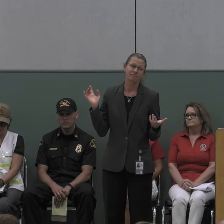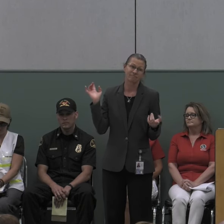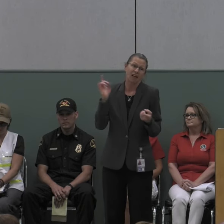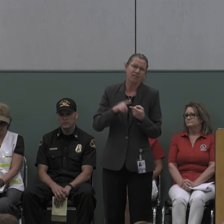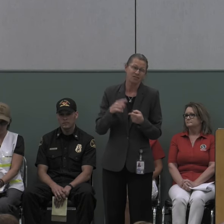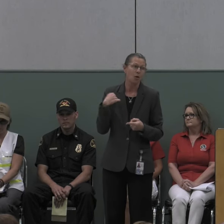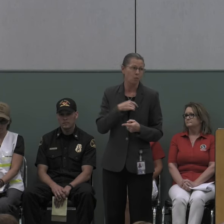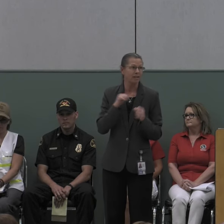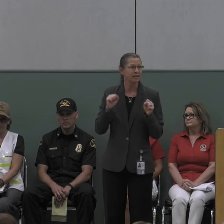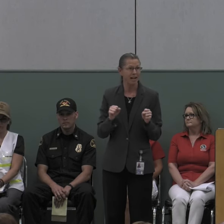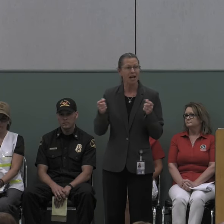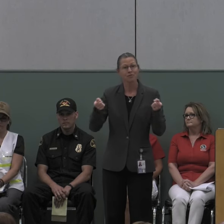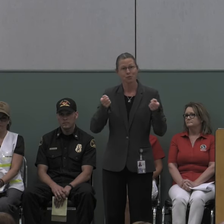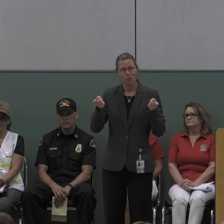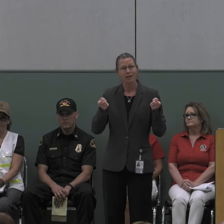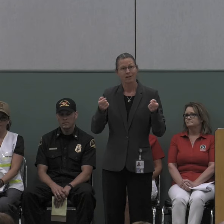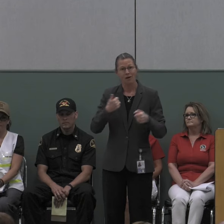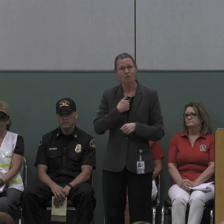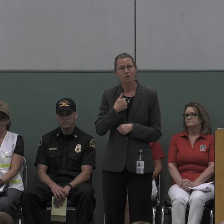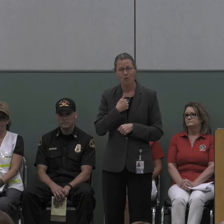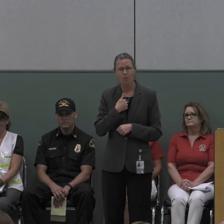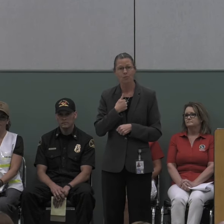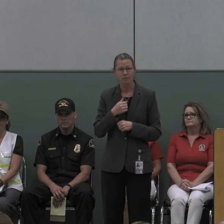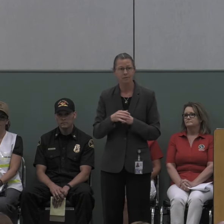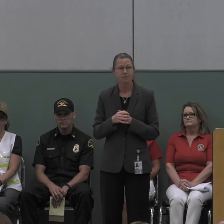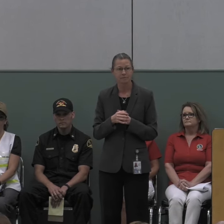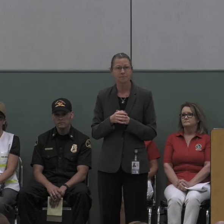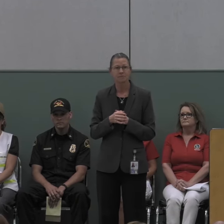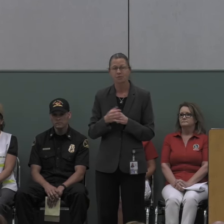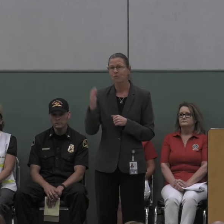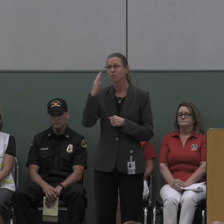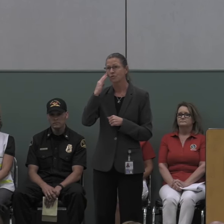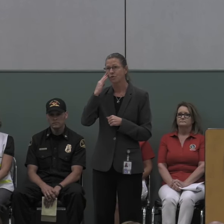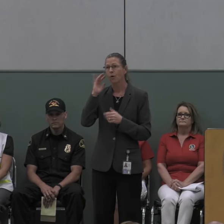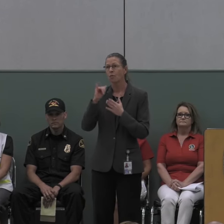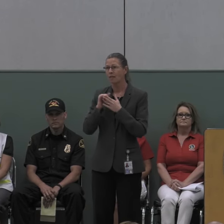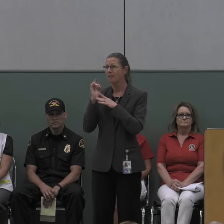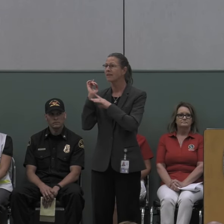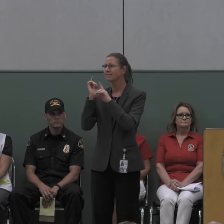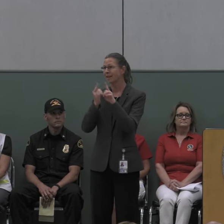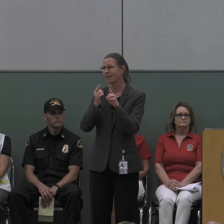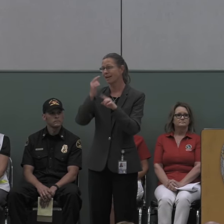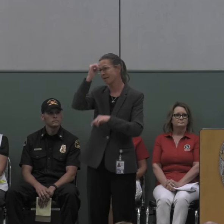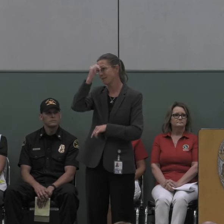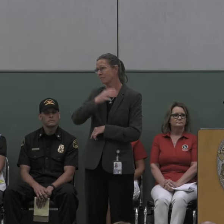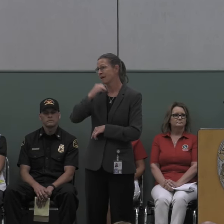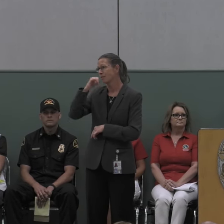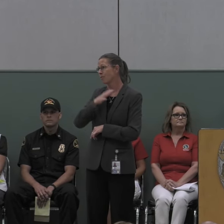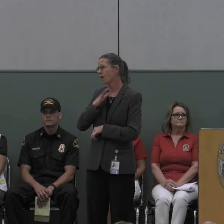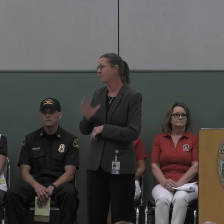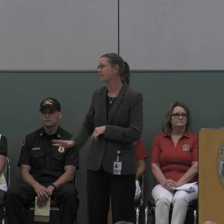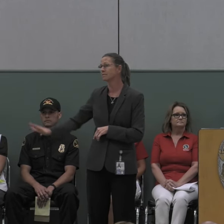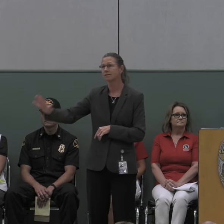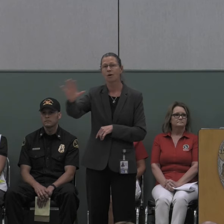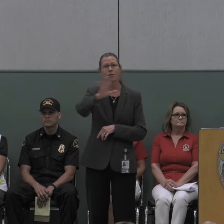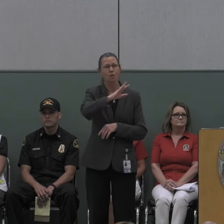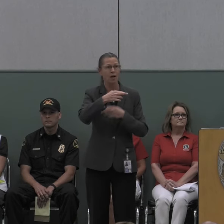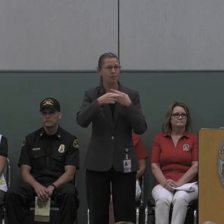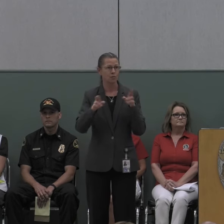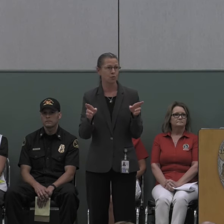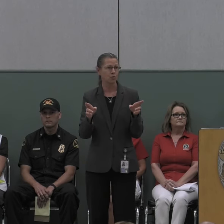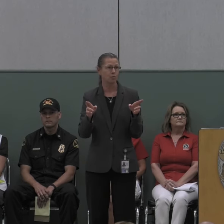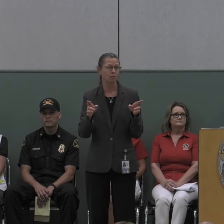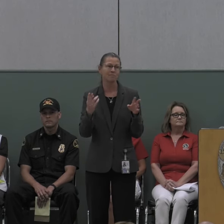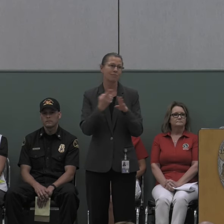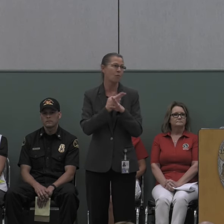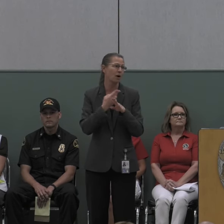And so just know that the dedicated men and women around this room wearing whatever color